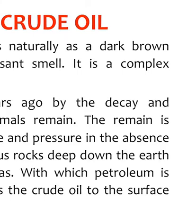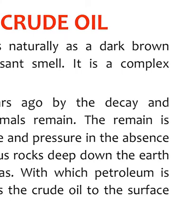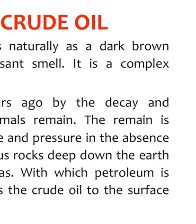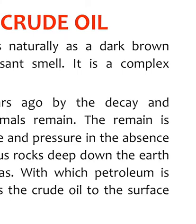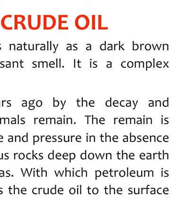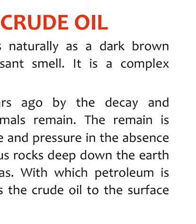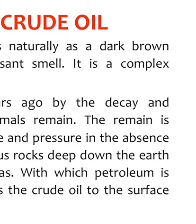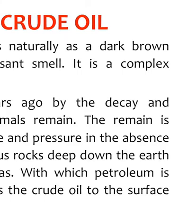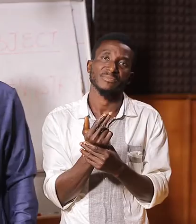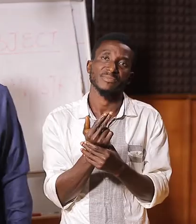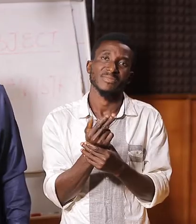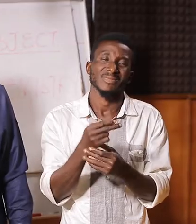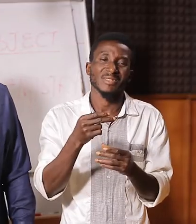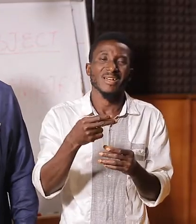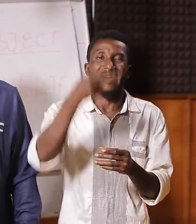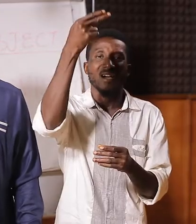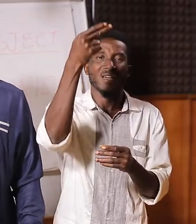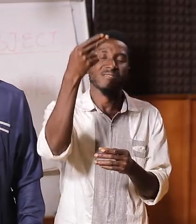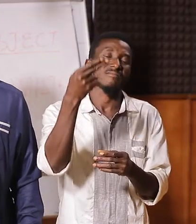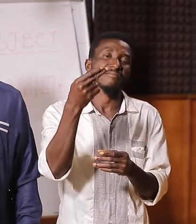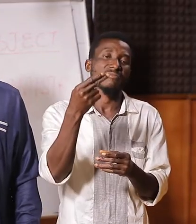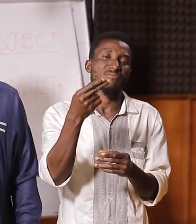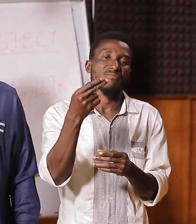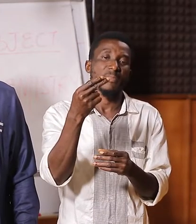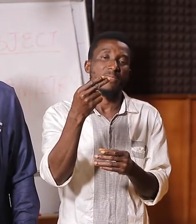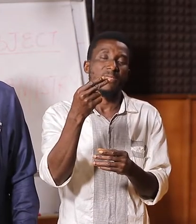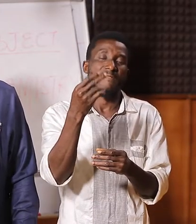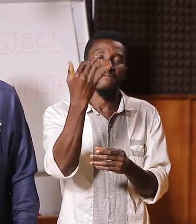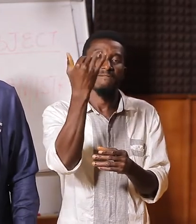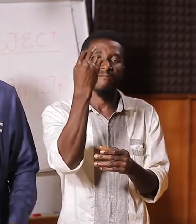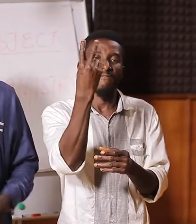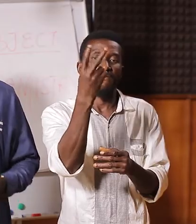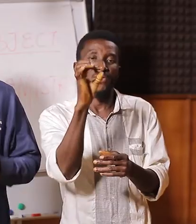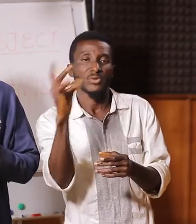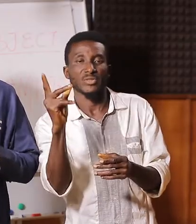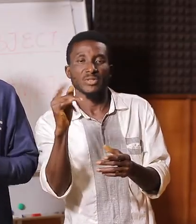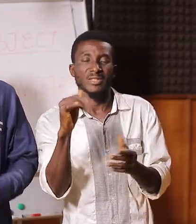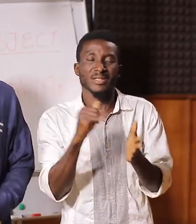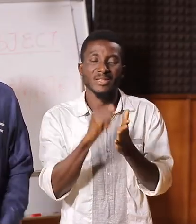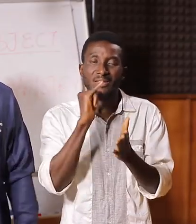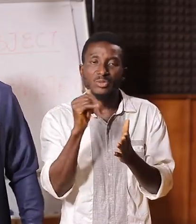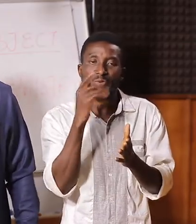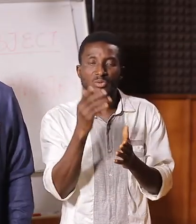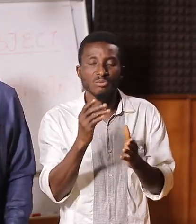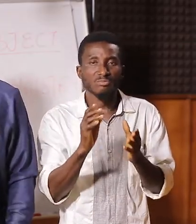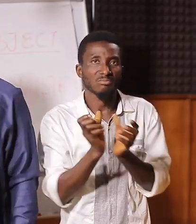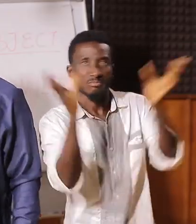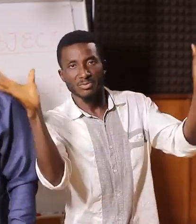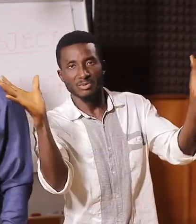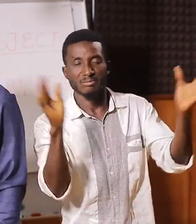with high viscosity, and it is volatile. What we say is volatile, it escapes through the